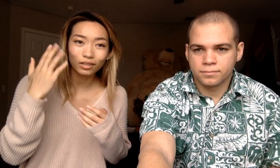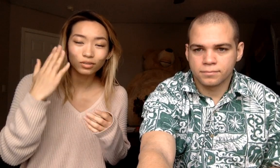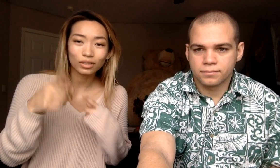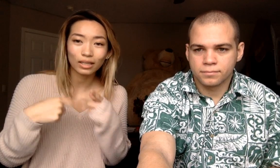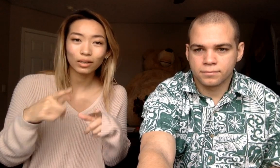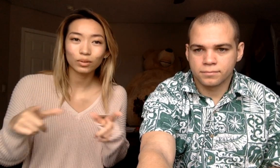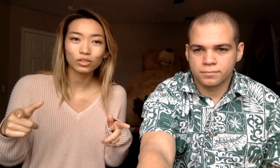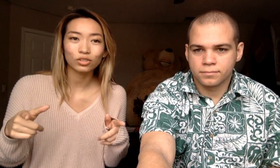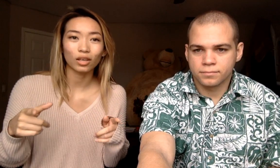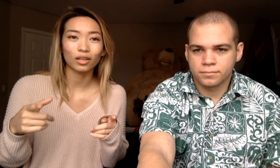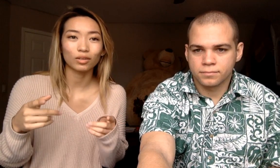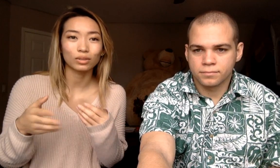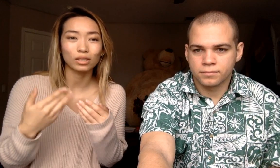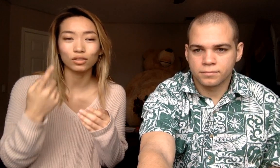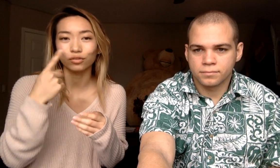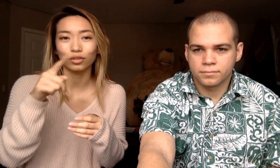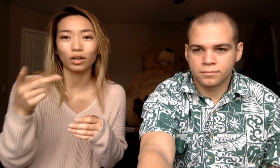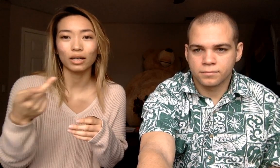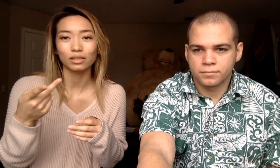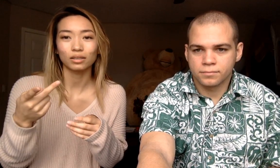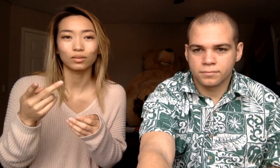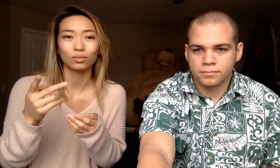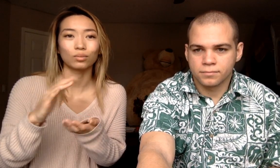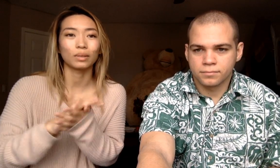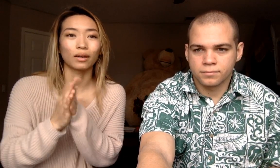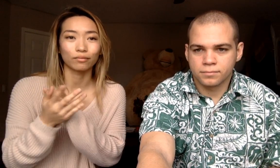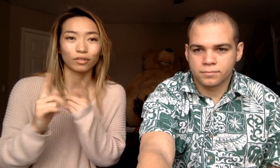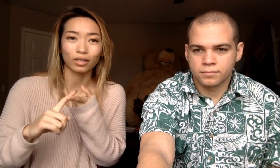sign language, and it was easier for us to become friends.